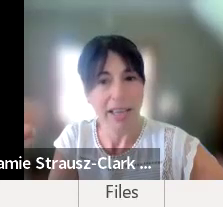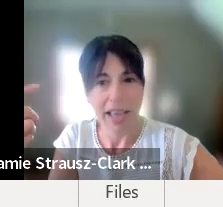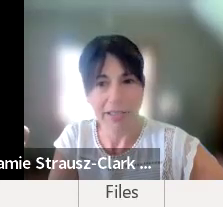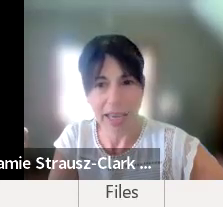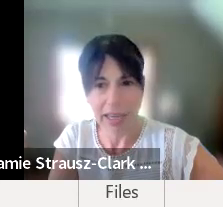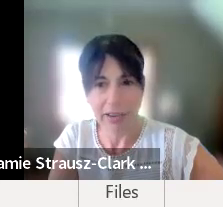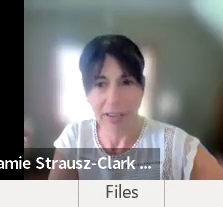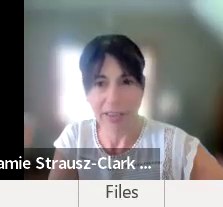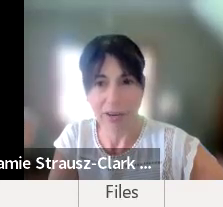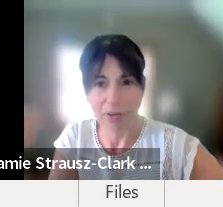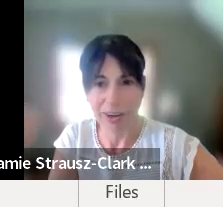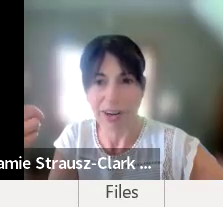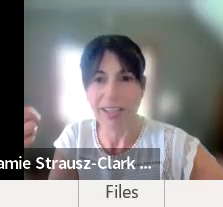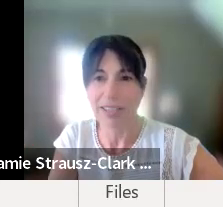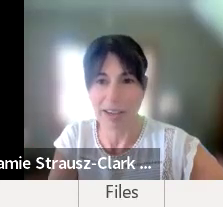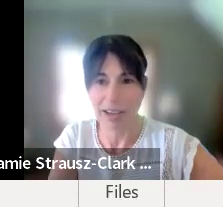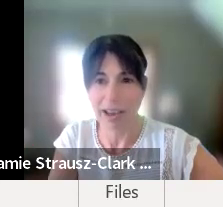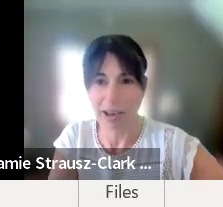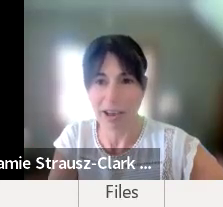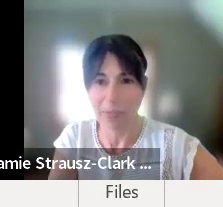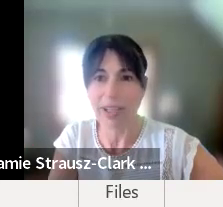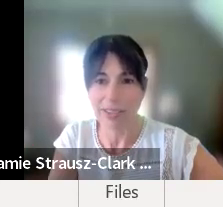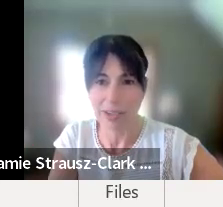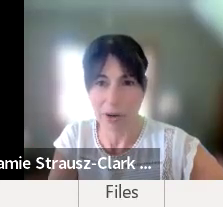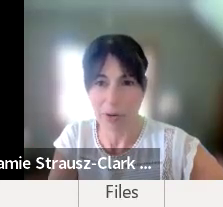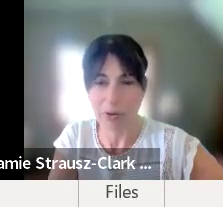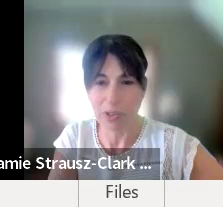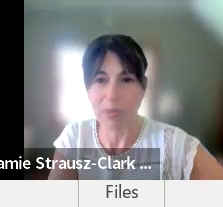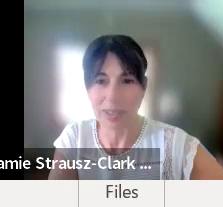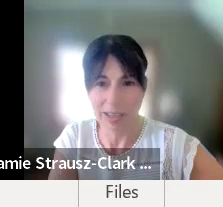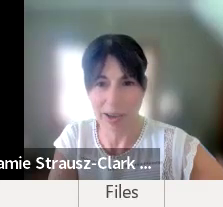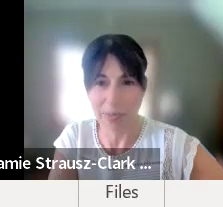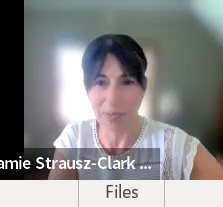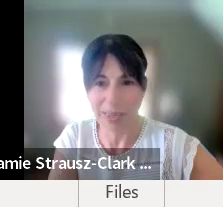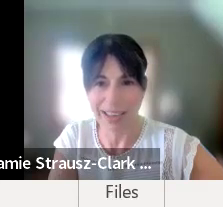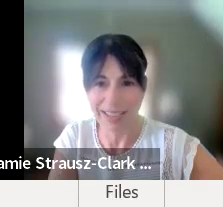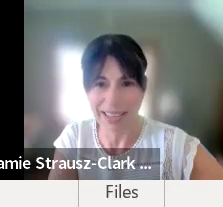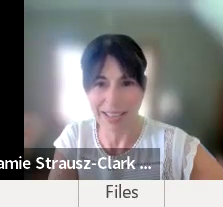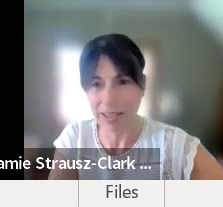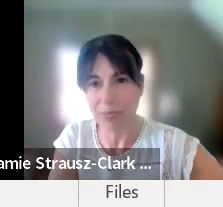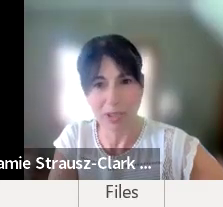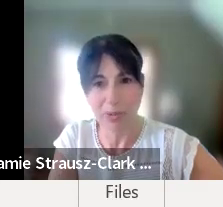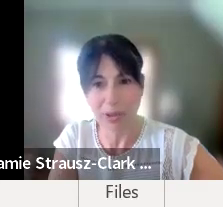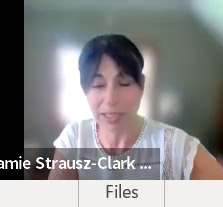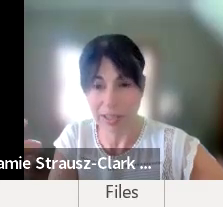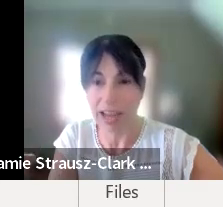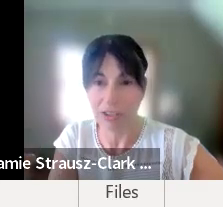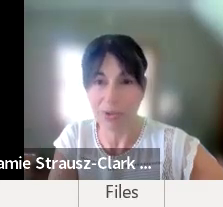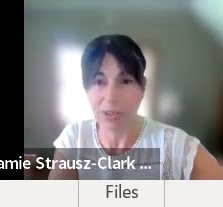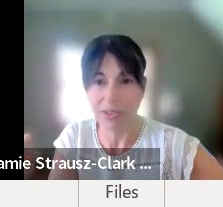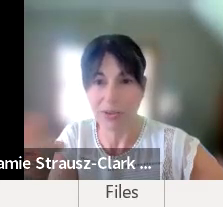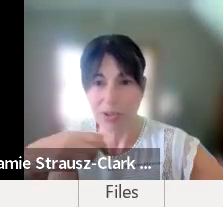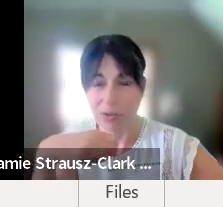988. And second, that there is a place to go or someone to come, because in some communities, in a